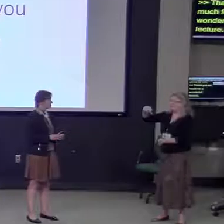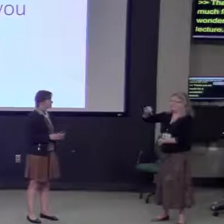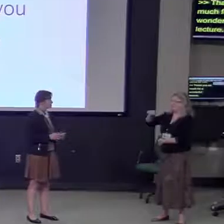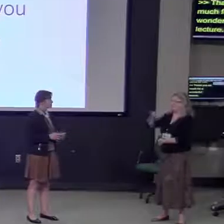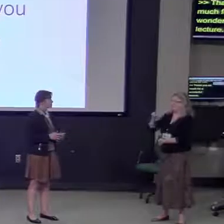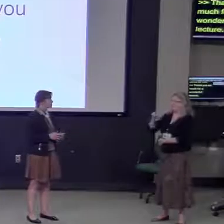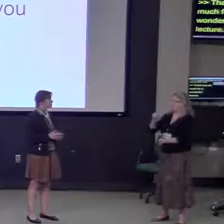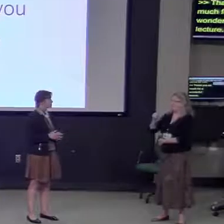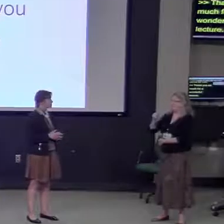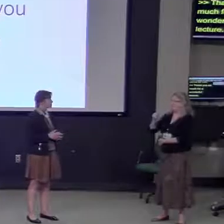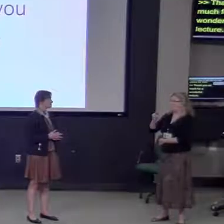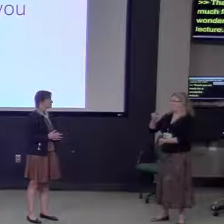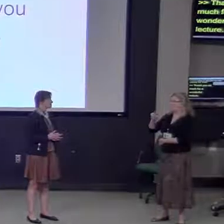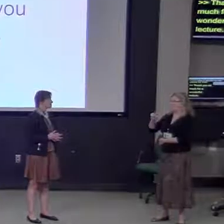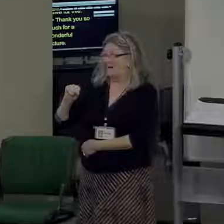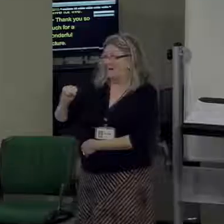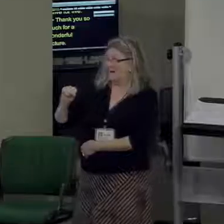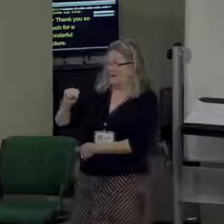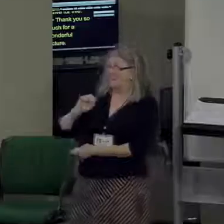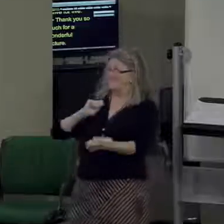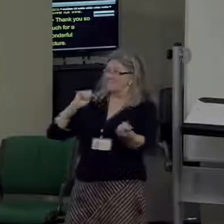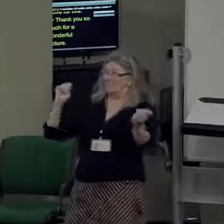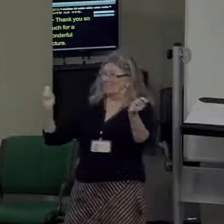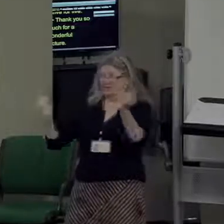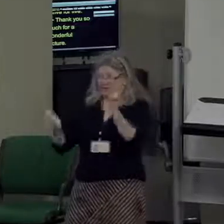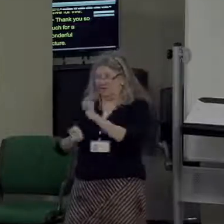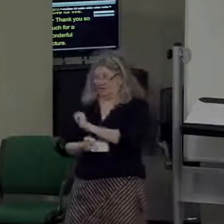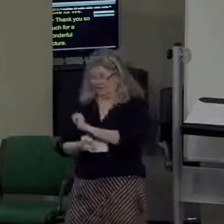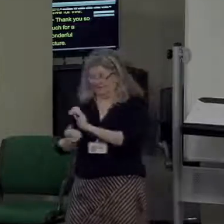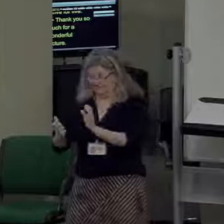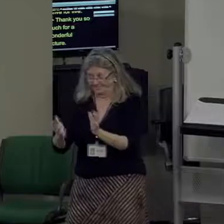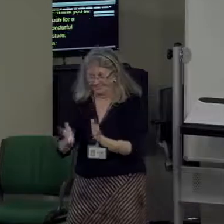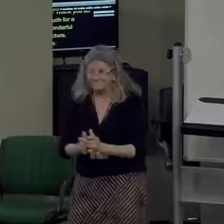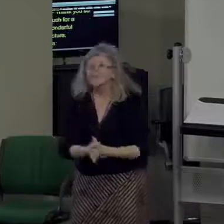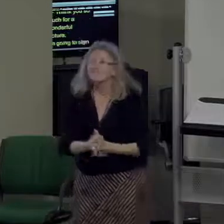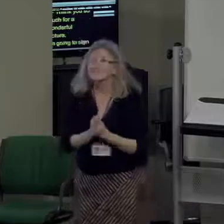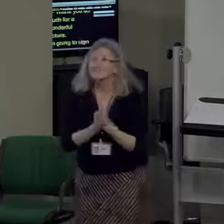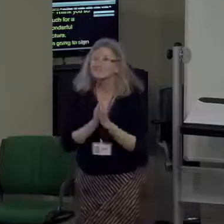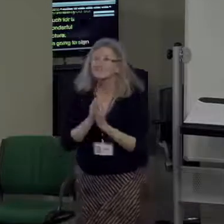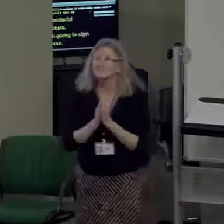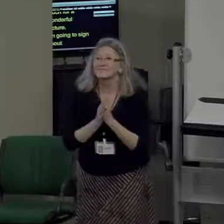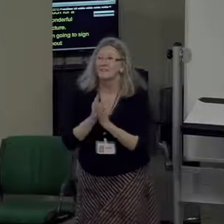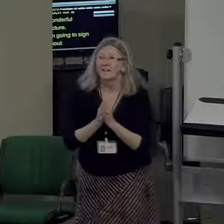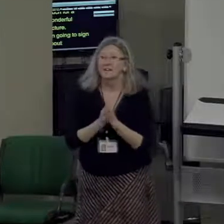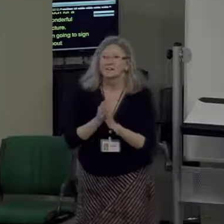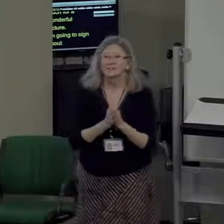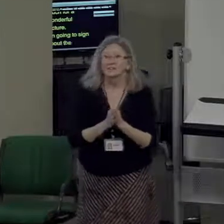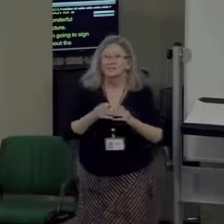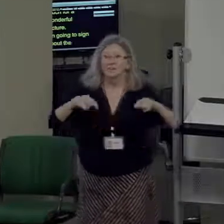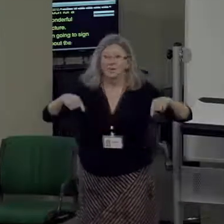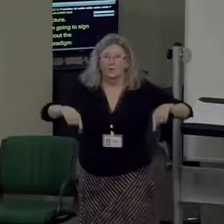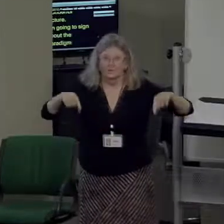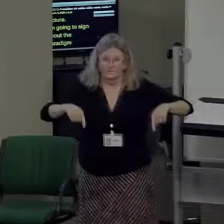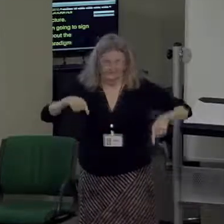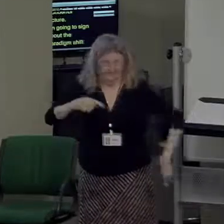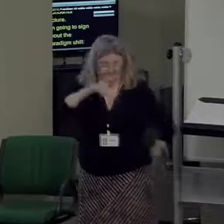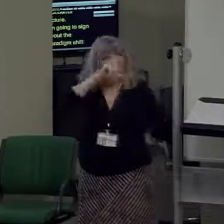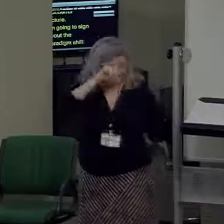about Thanks very much for a wonderful lecture. I'm going to sign about the paradigm shift, if you don't mind speaking for me,